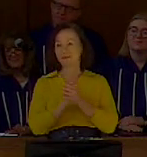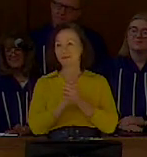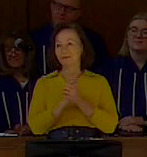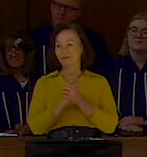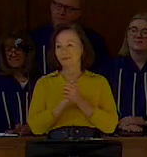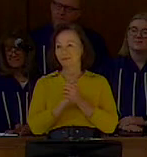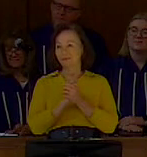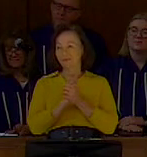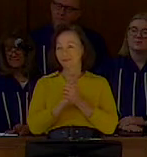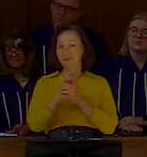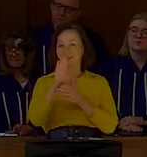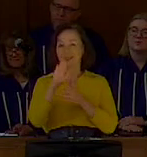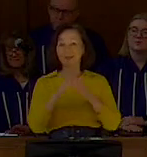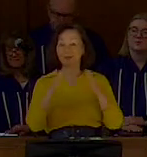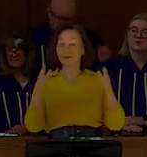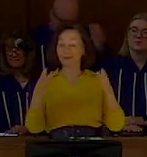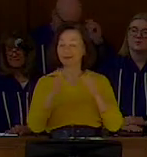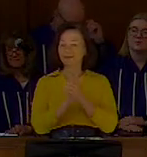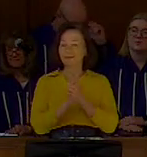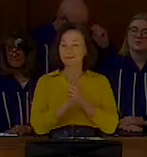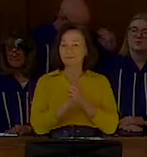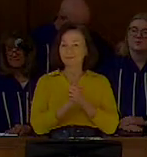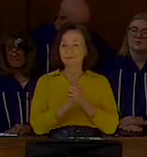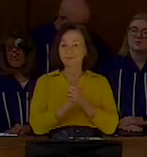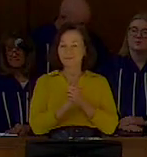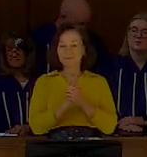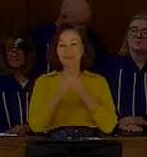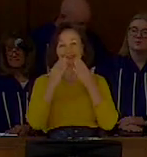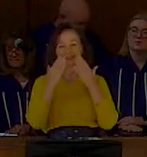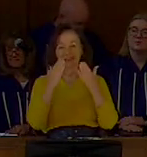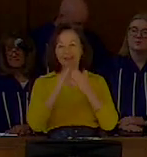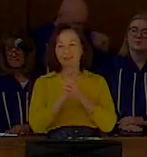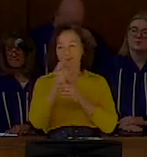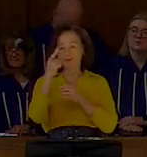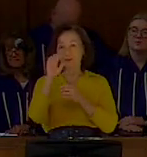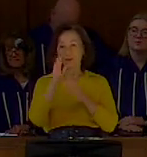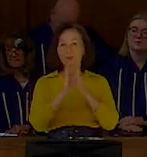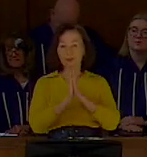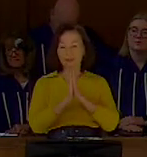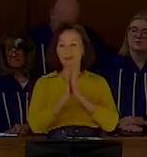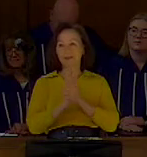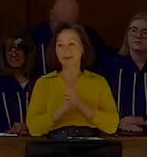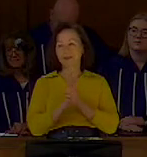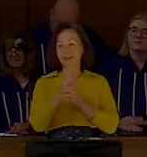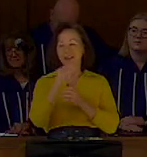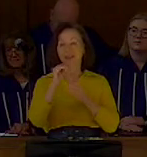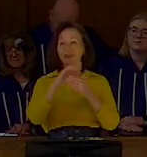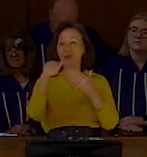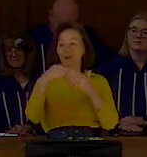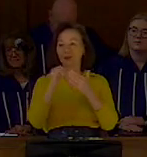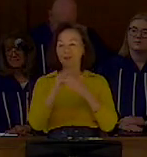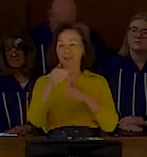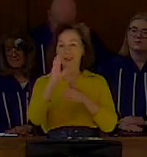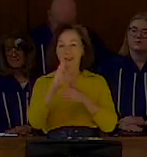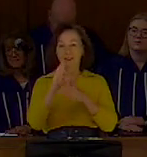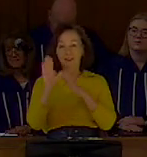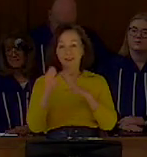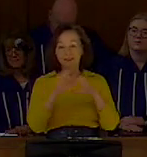That was just huge. So just want to, again, can't thank you enough for your prayers and all that God does through